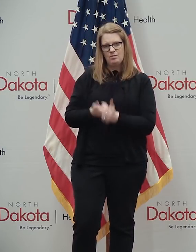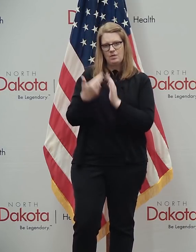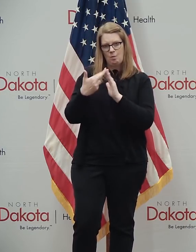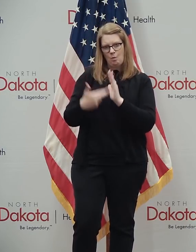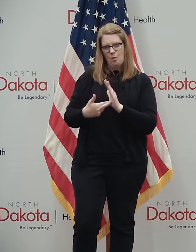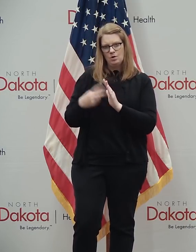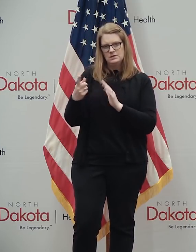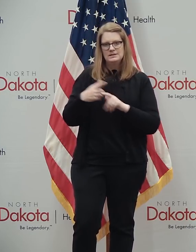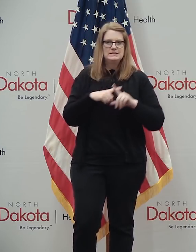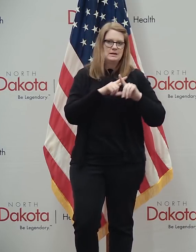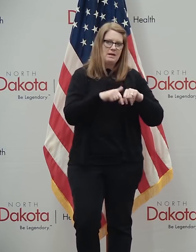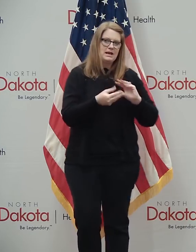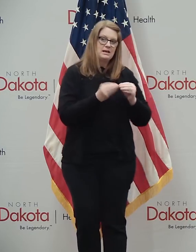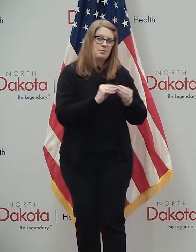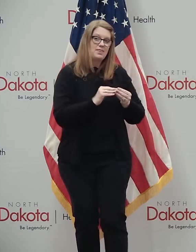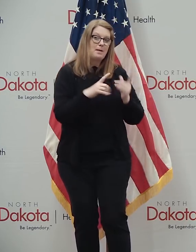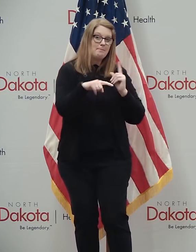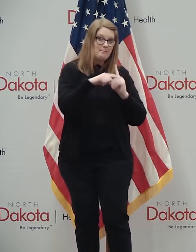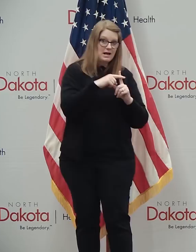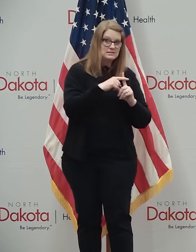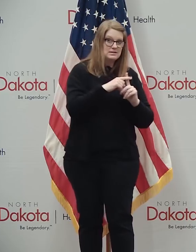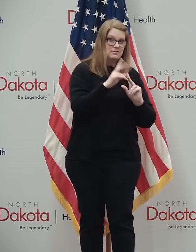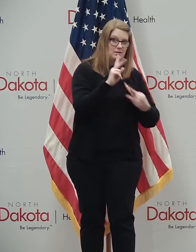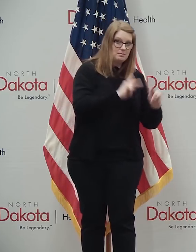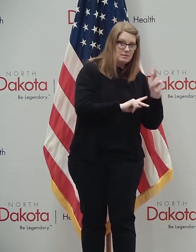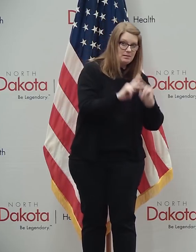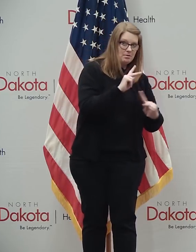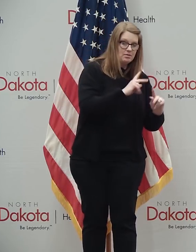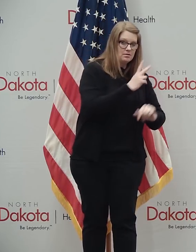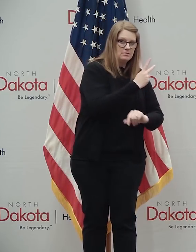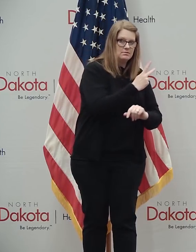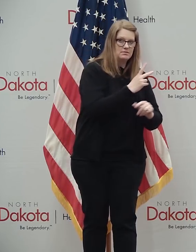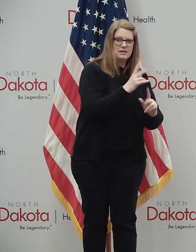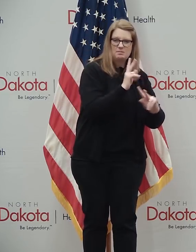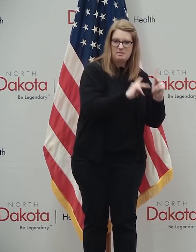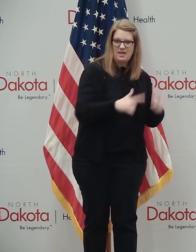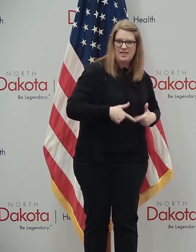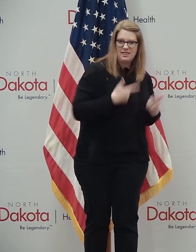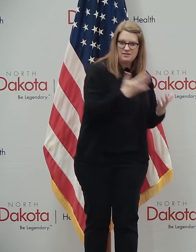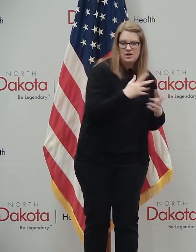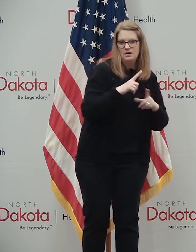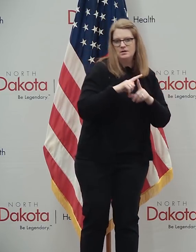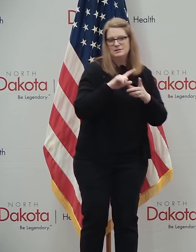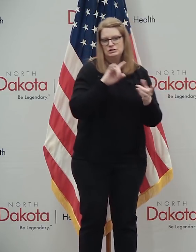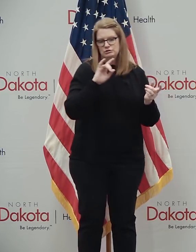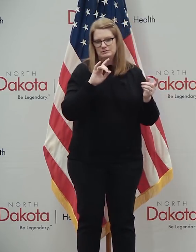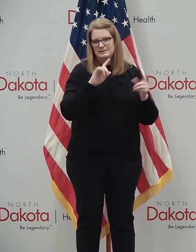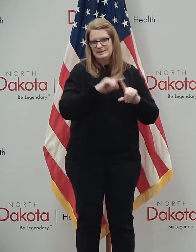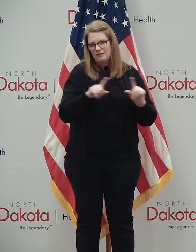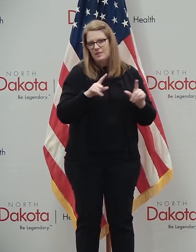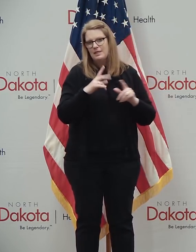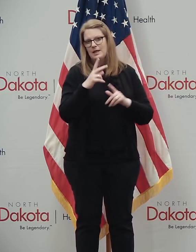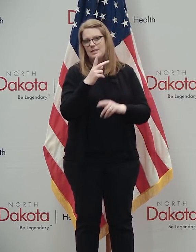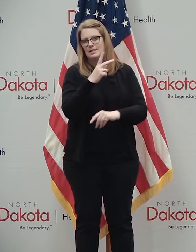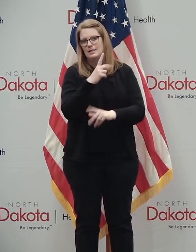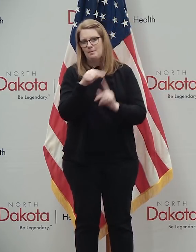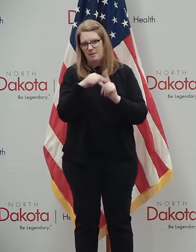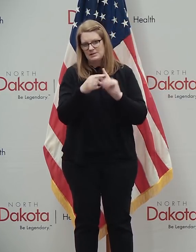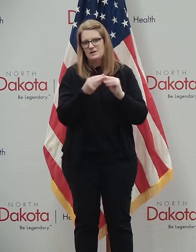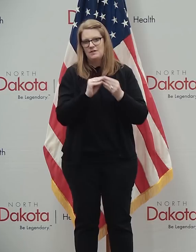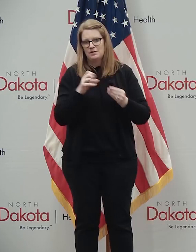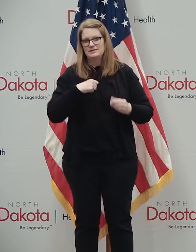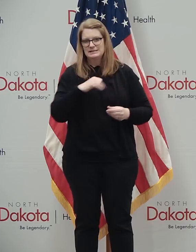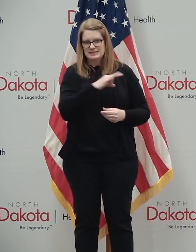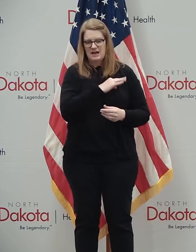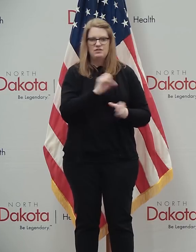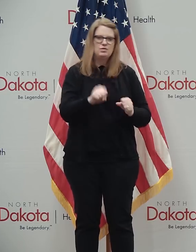depending on the number of positive residents is different than the number of positive staff, because it's much easier to quarantine staff. You can furlough staff,